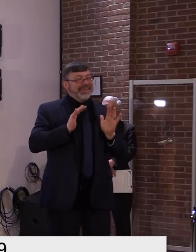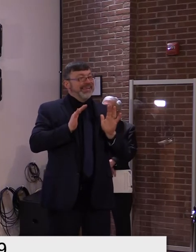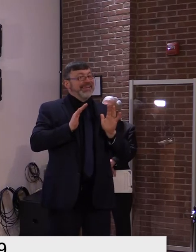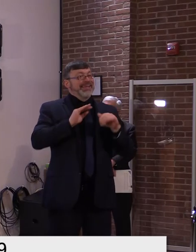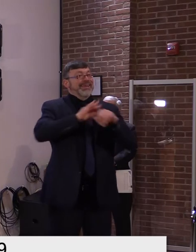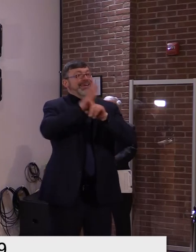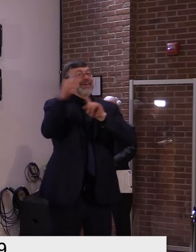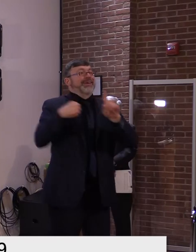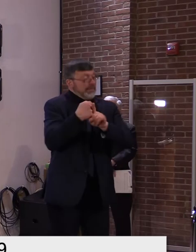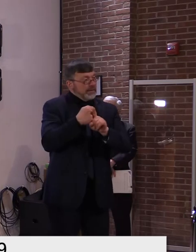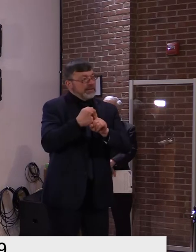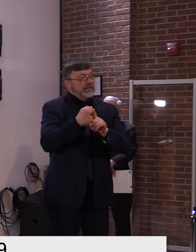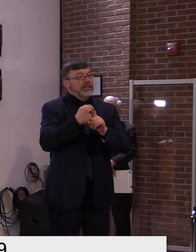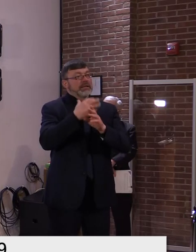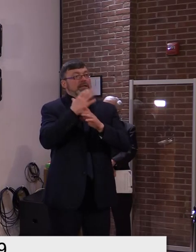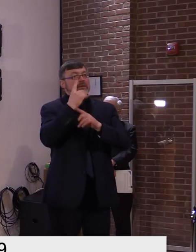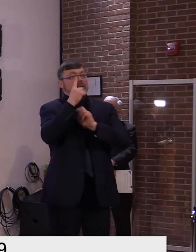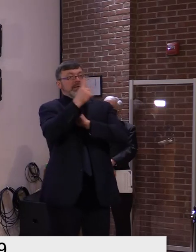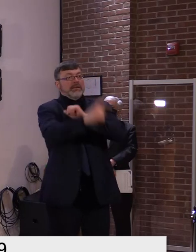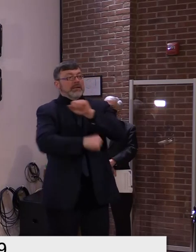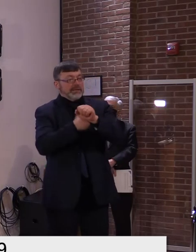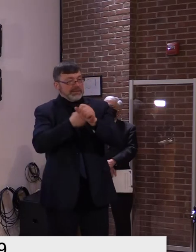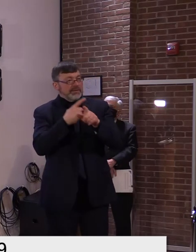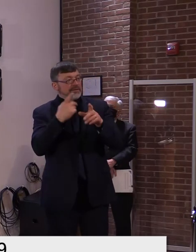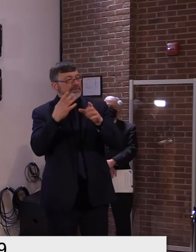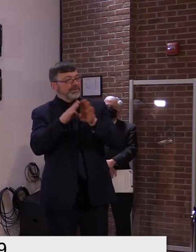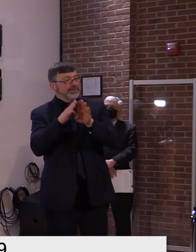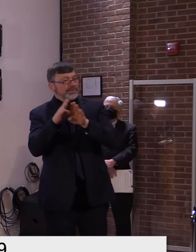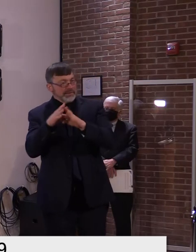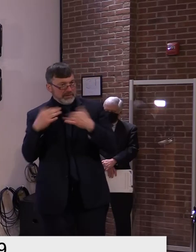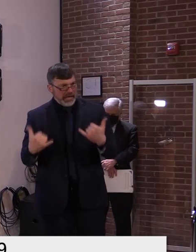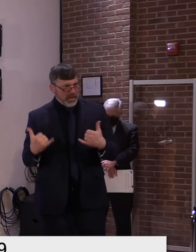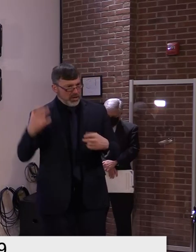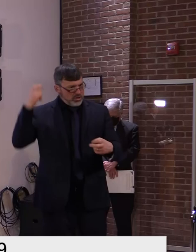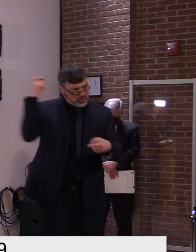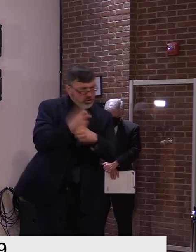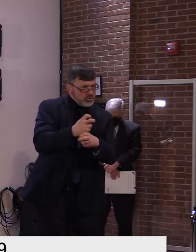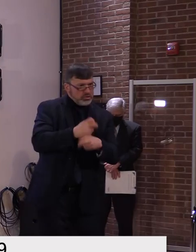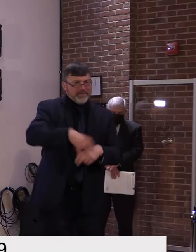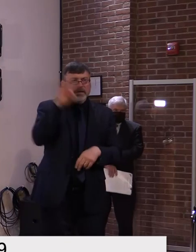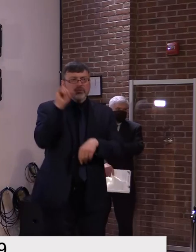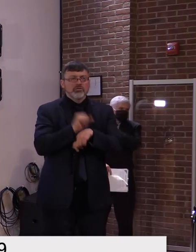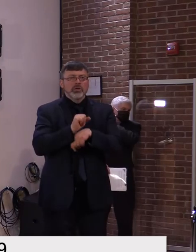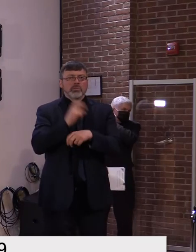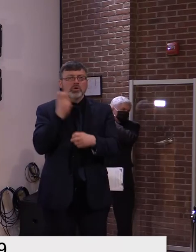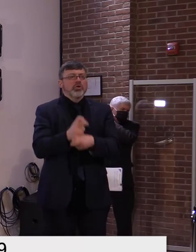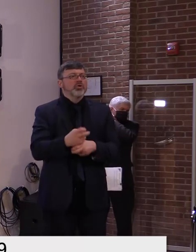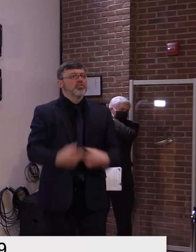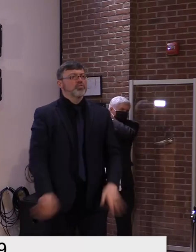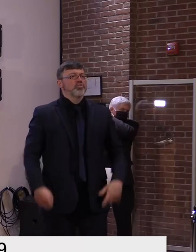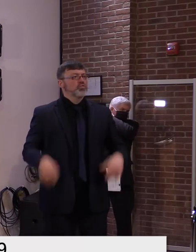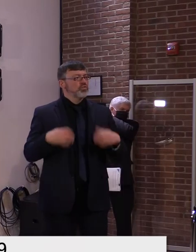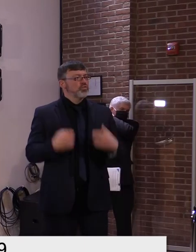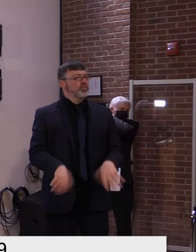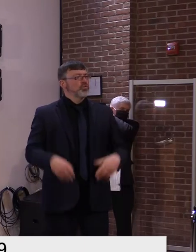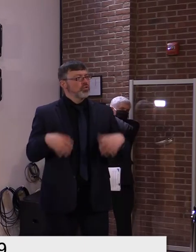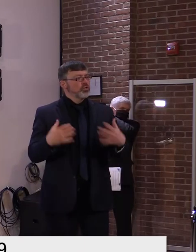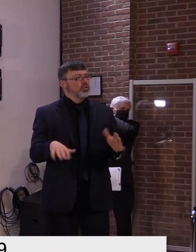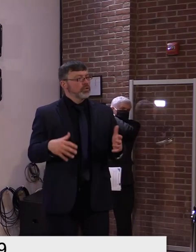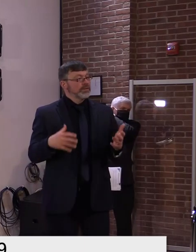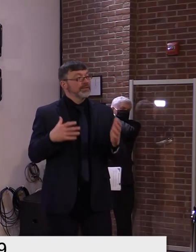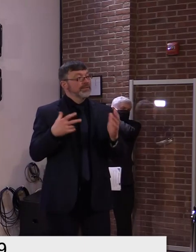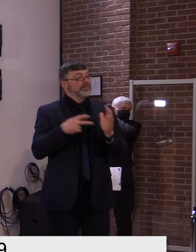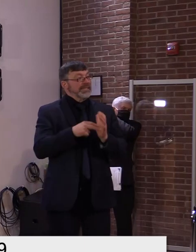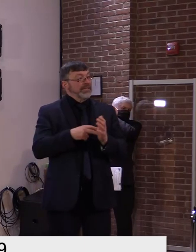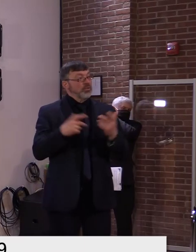to try and bring more people into the state and to try and solve that issue, the demographic issue that we have, and